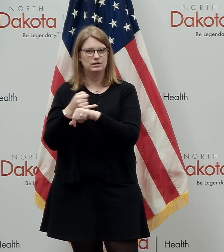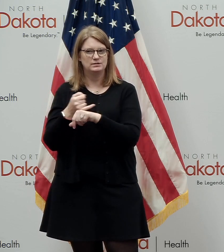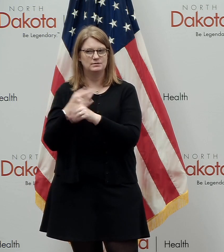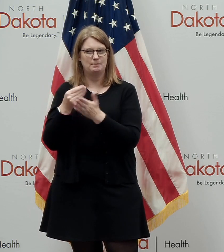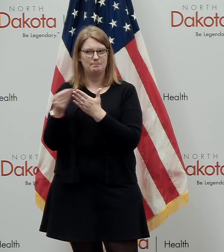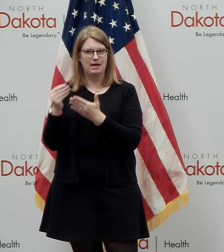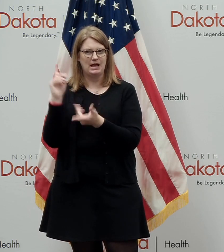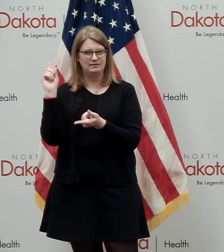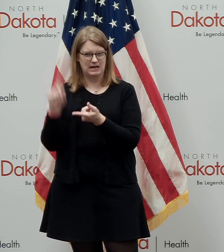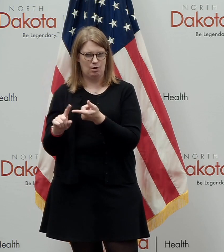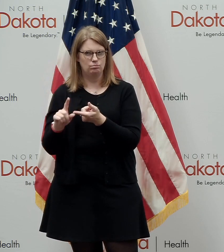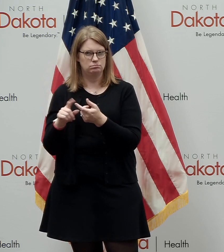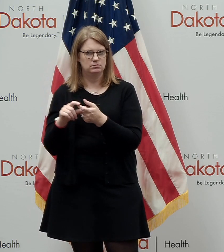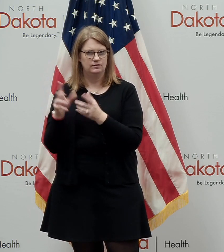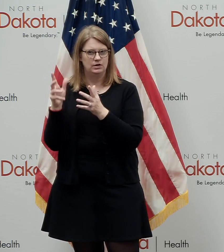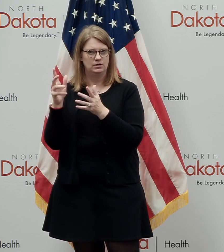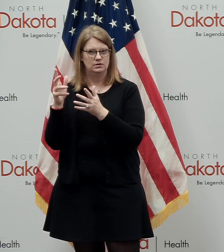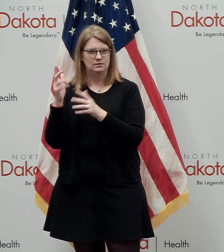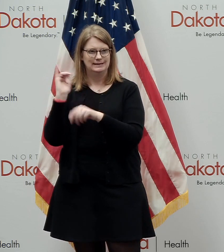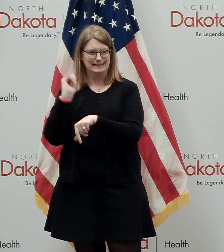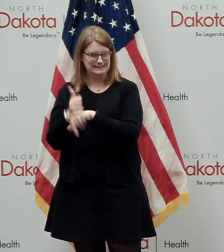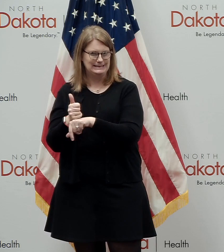loans.